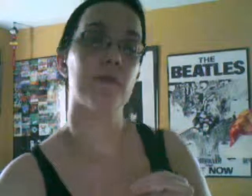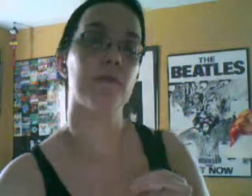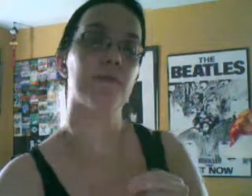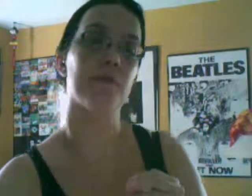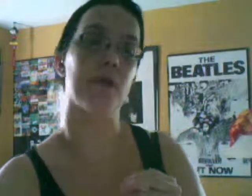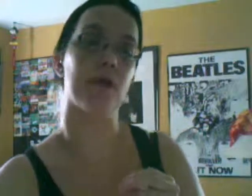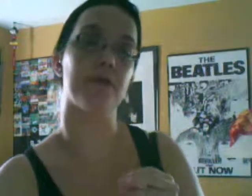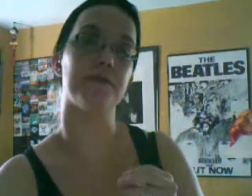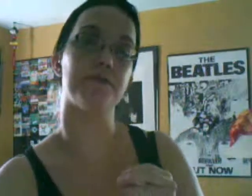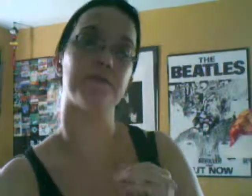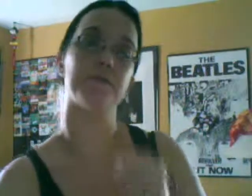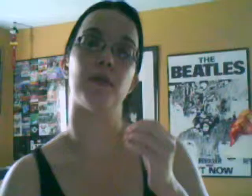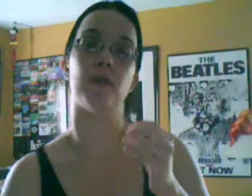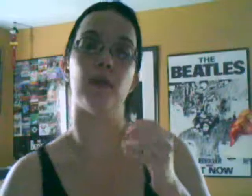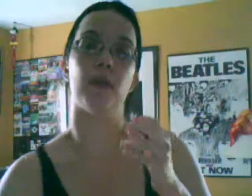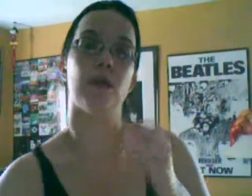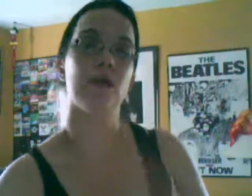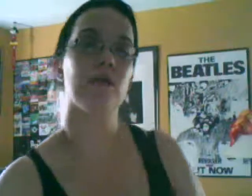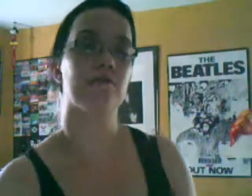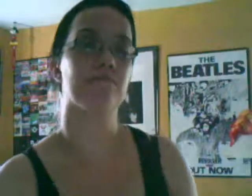and and